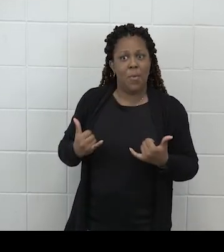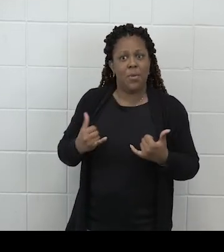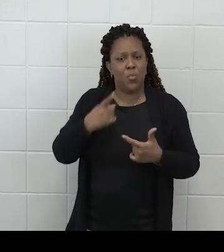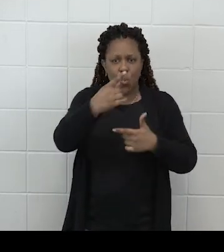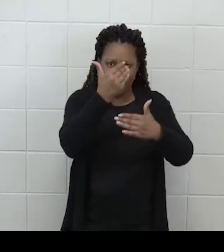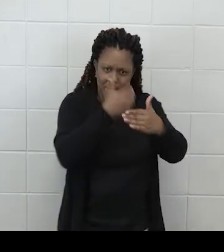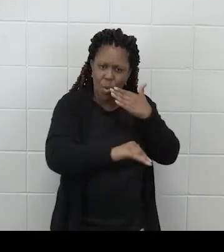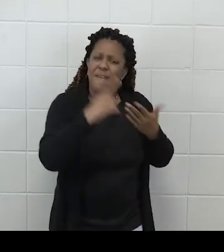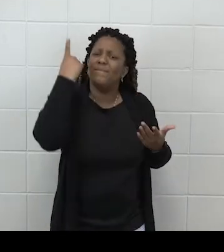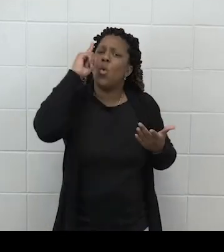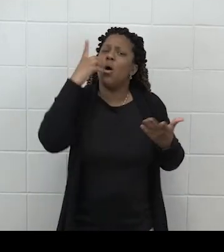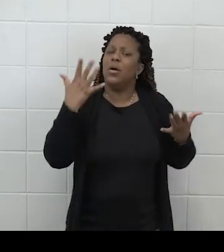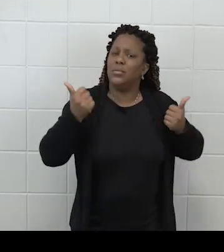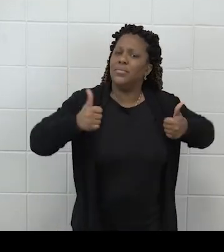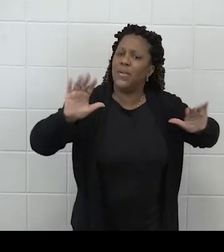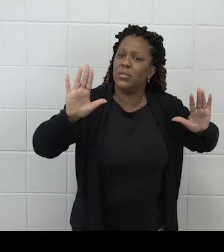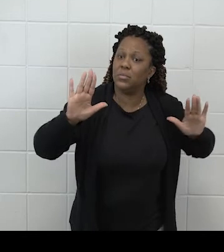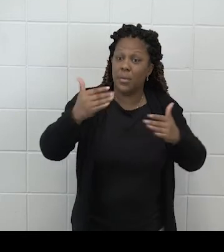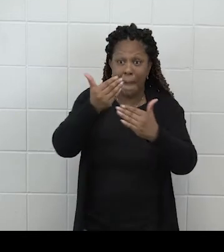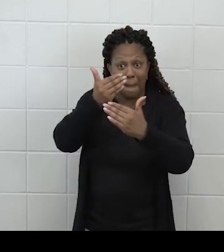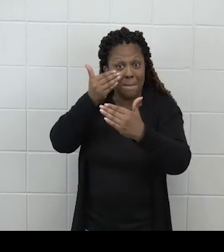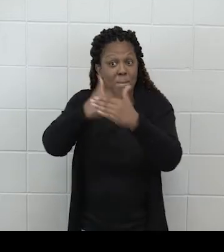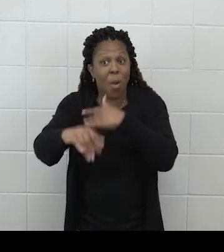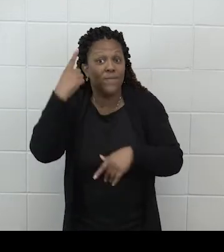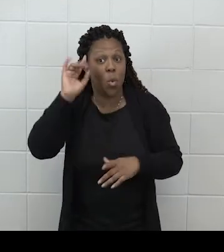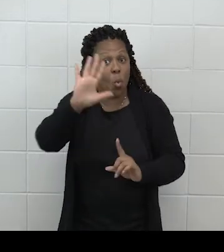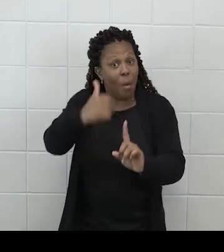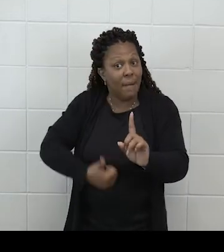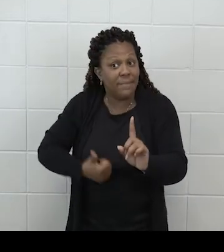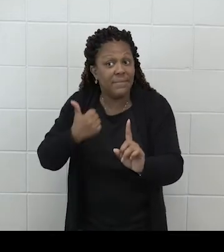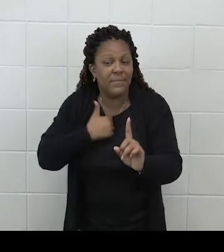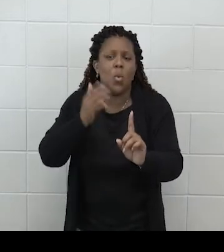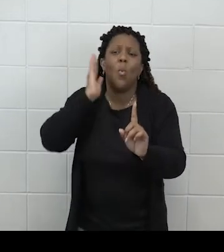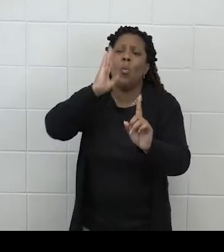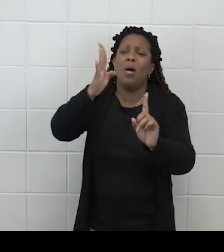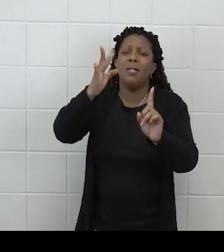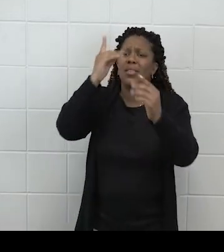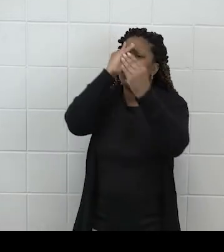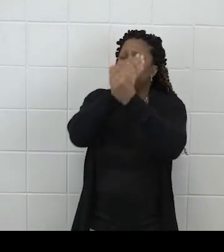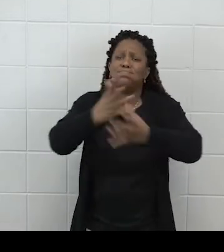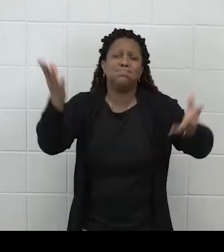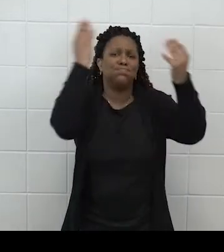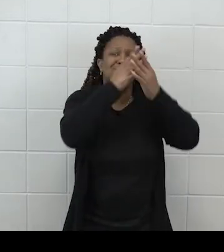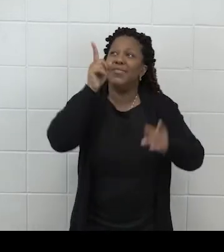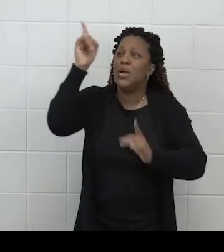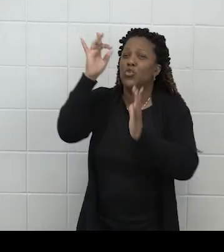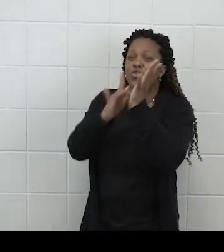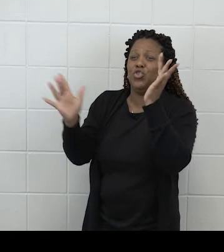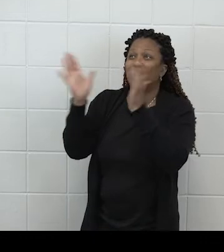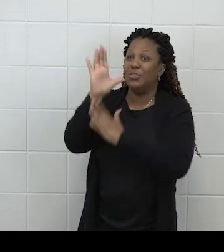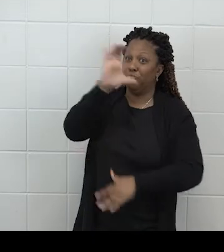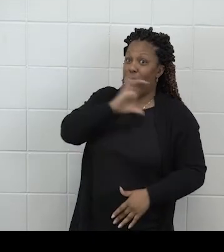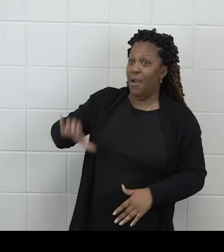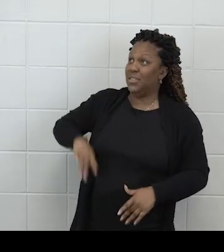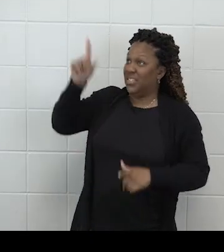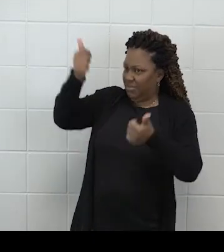this world. You were born to let others know that the love and sacrifice of Jesus Christ was made for you.